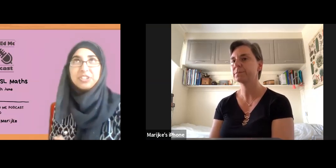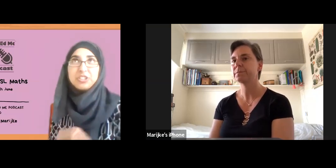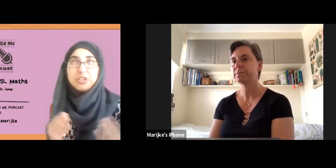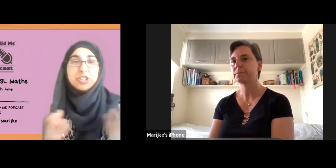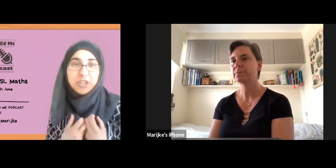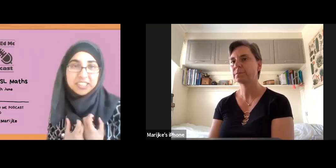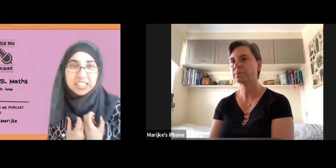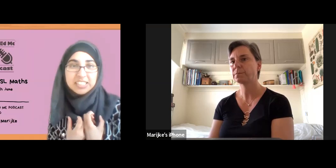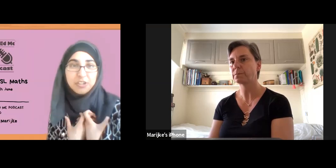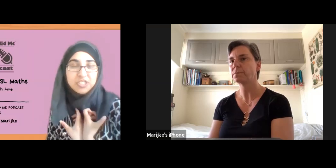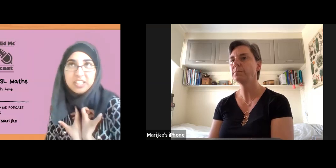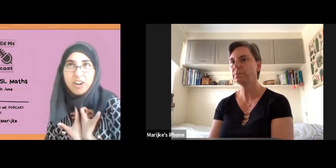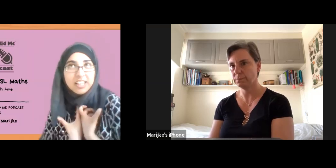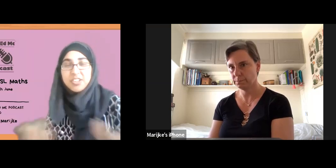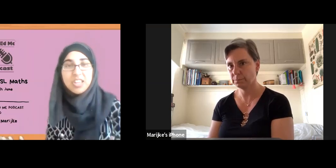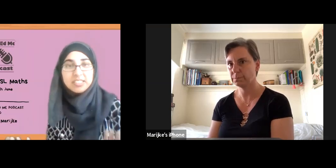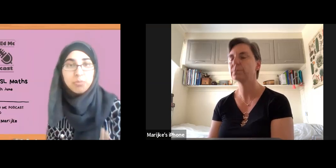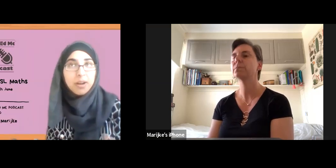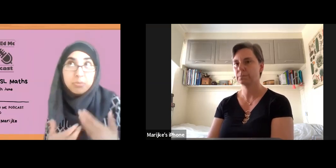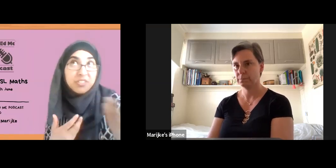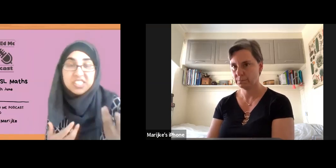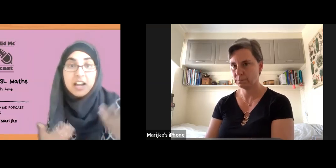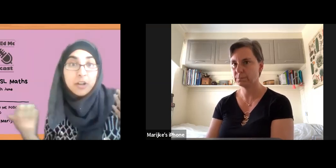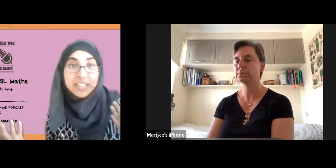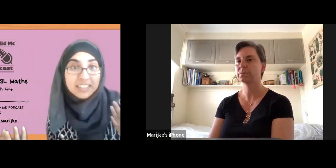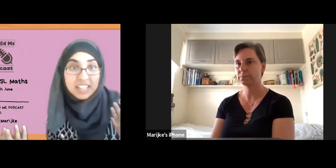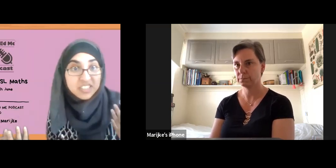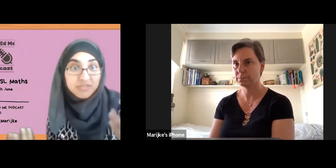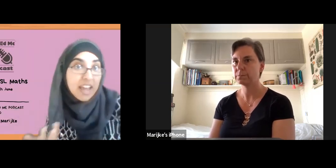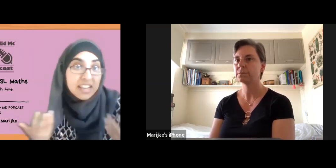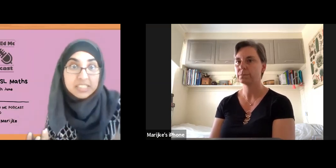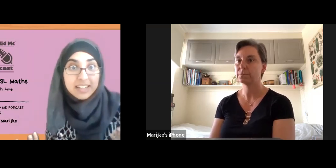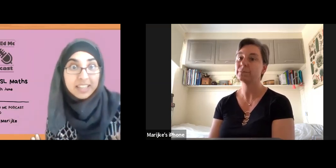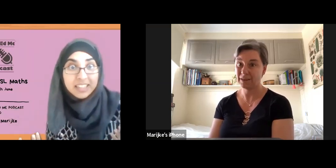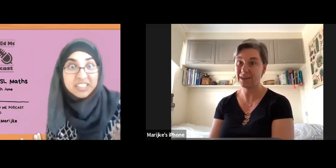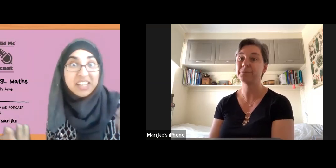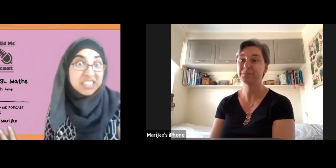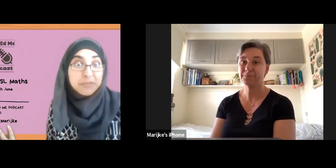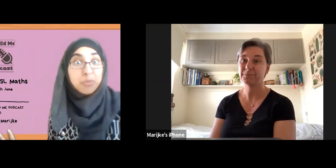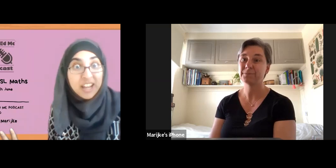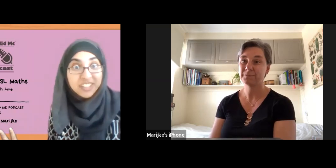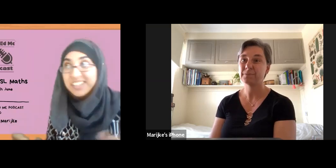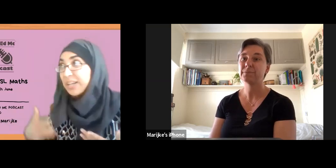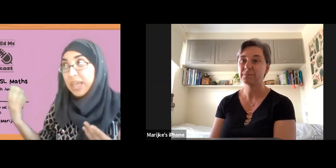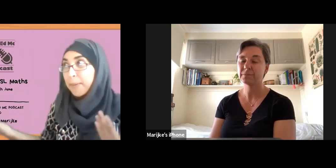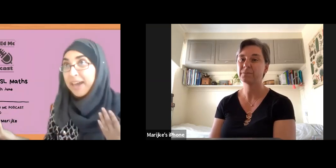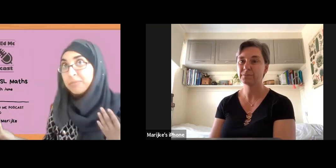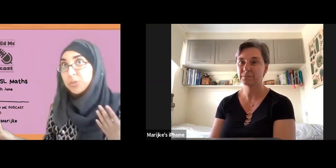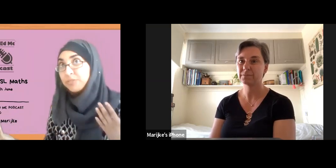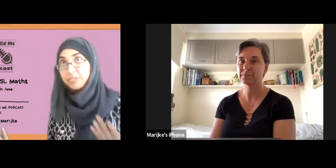you're restricted, and you've suddenly got a class of 30. Previously, I only had a class of 8 to 10 kids. Yeah. It was private. They were paying between 15